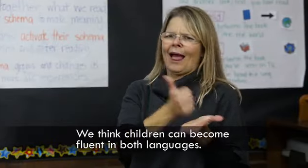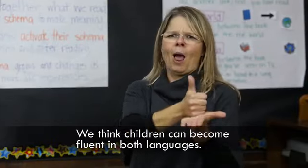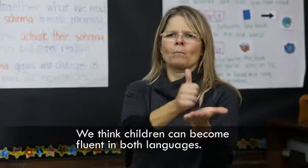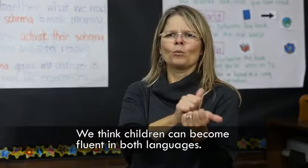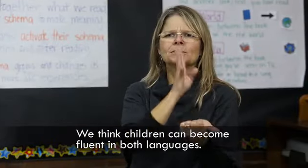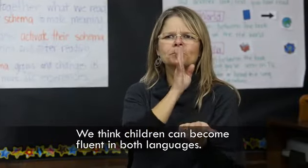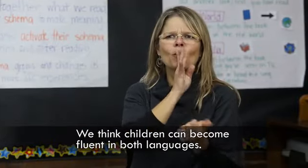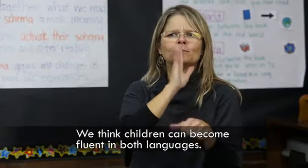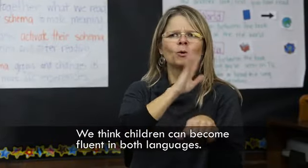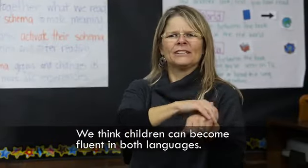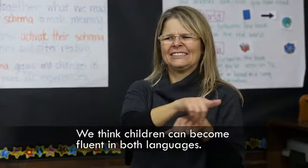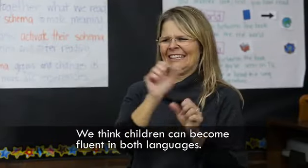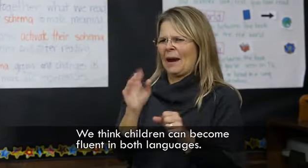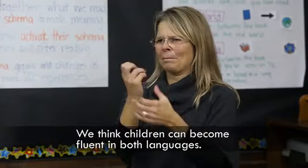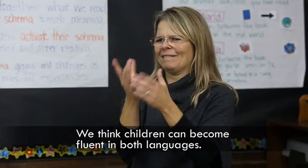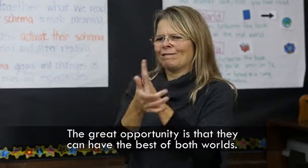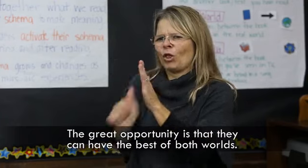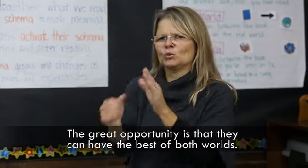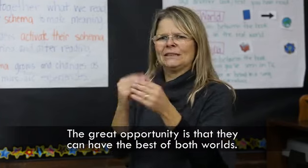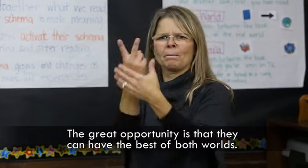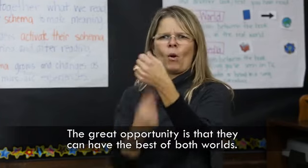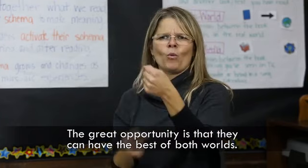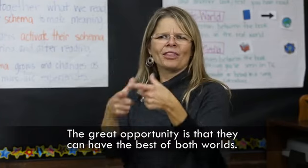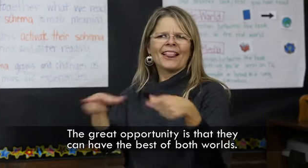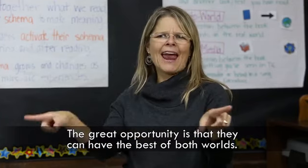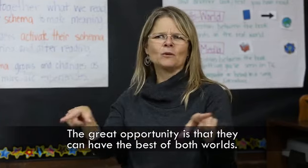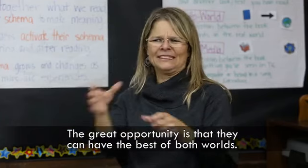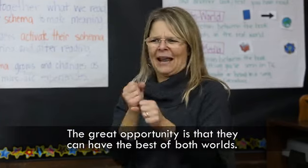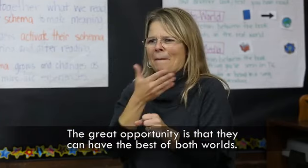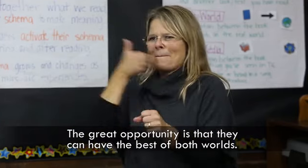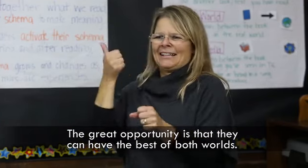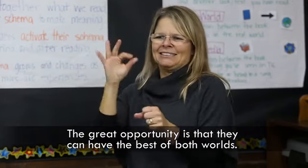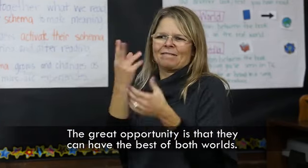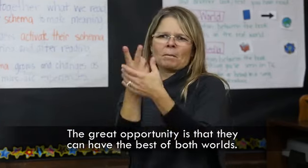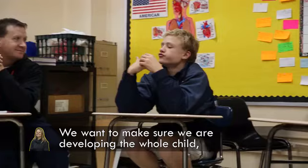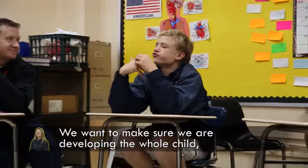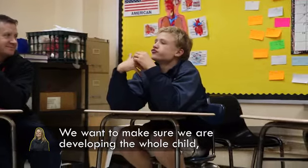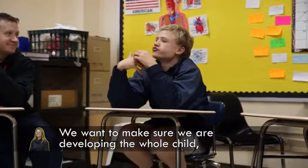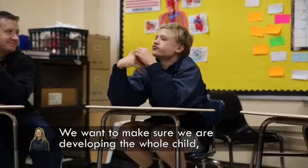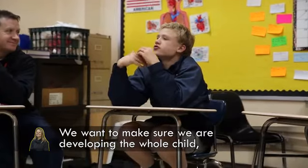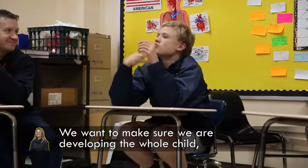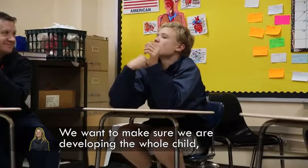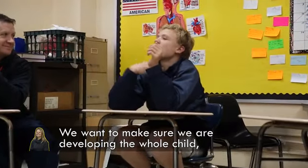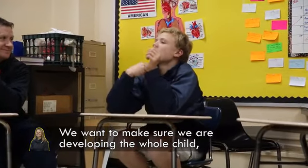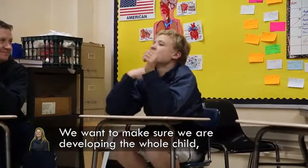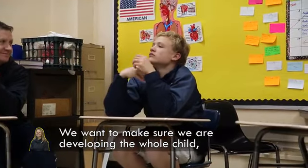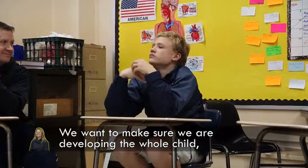become fluent in both languages. The great opportunity is that they can have the best of both worlds. We want to make sure we are